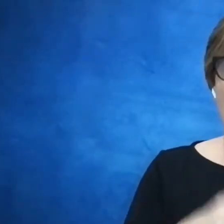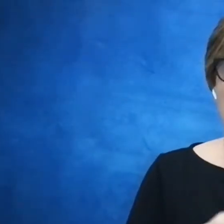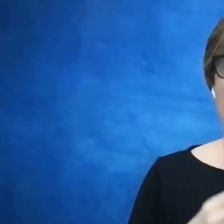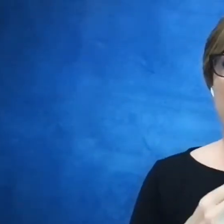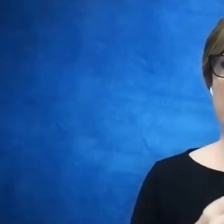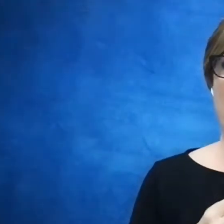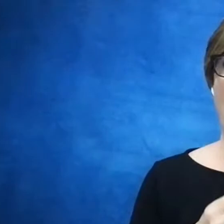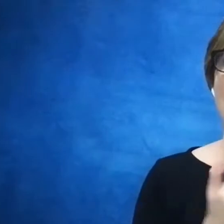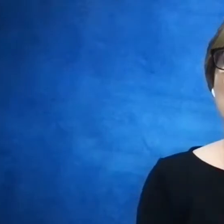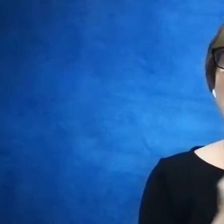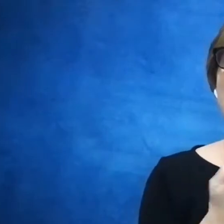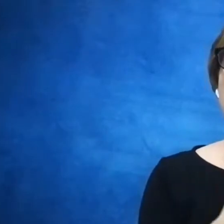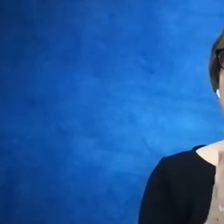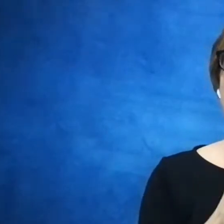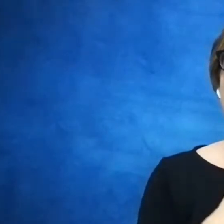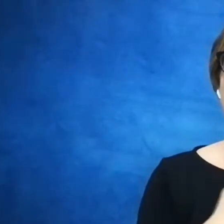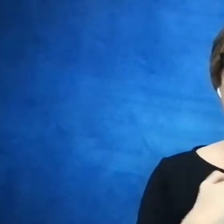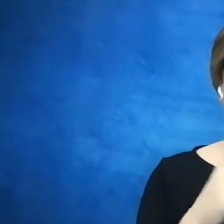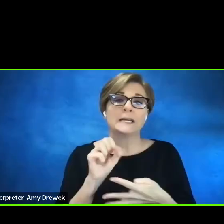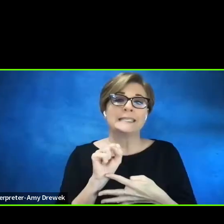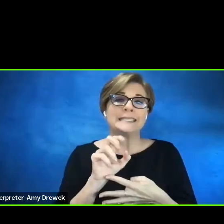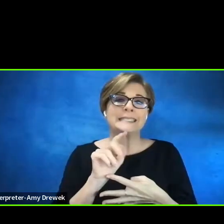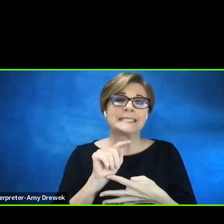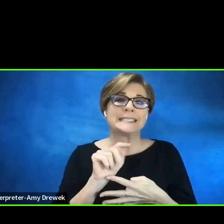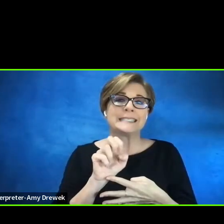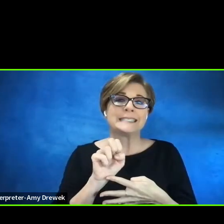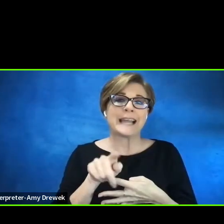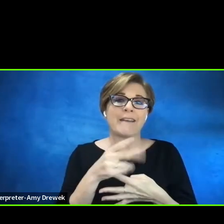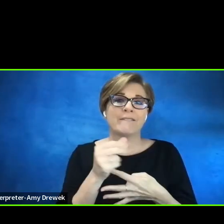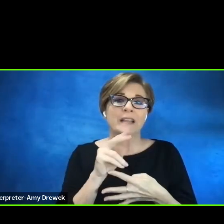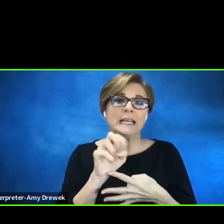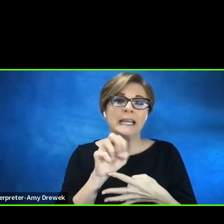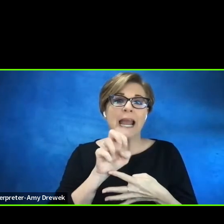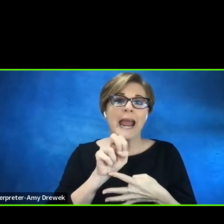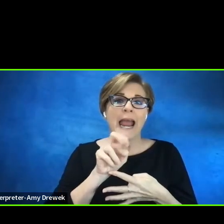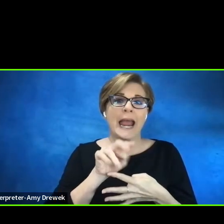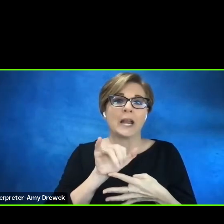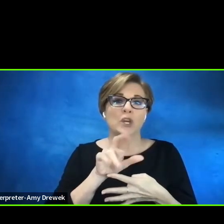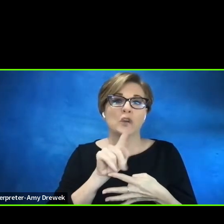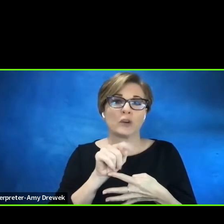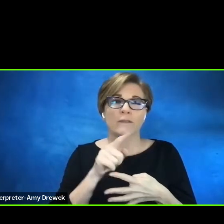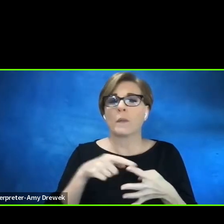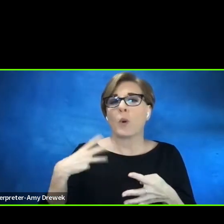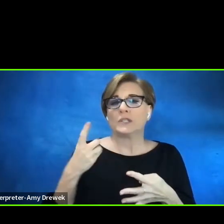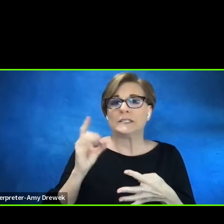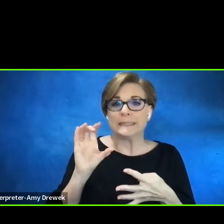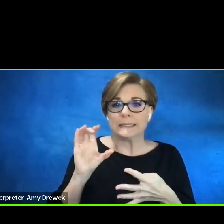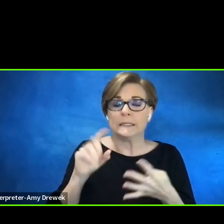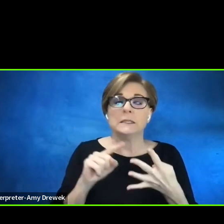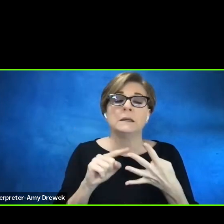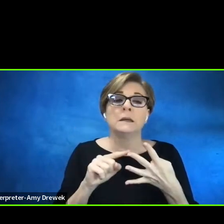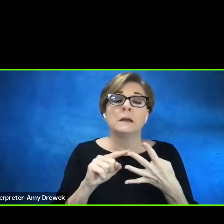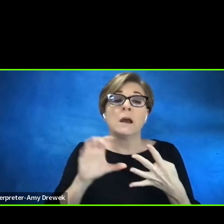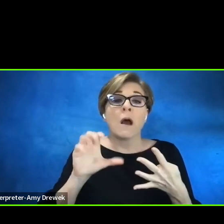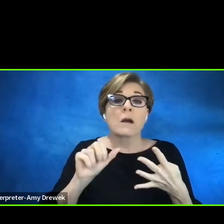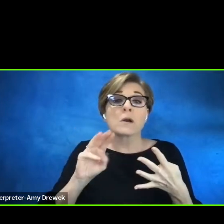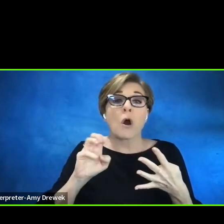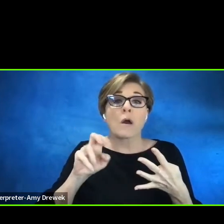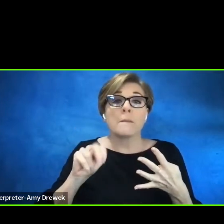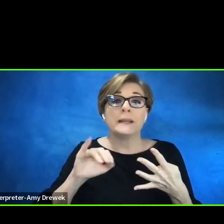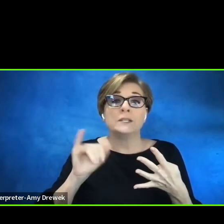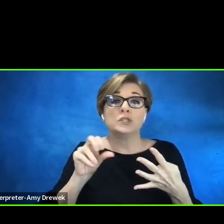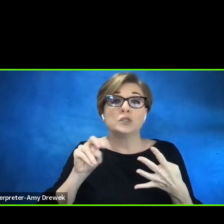members. We have Stephanie Enyard from Washington, D.C. We have Carmen Jones from